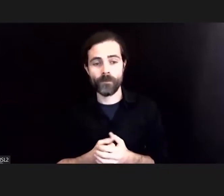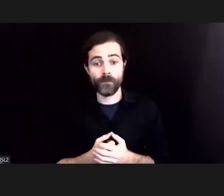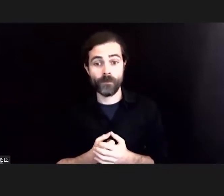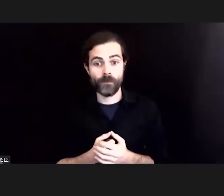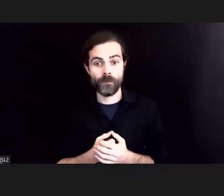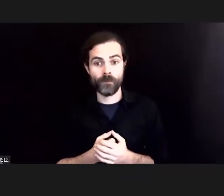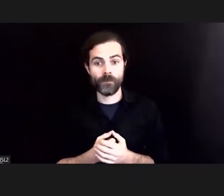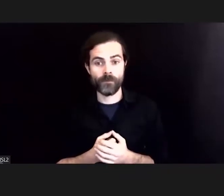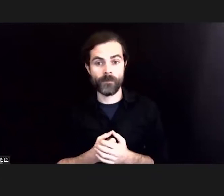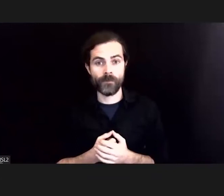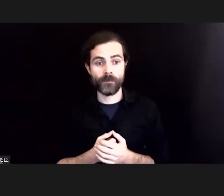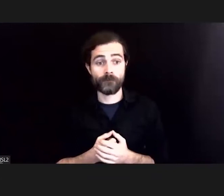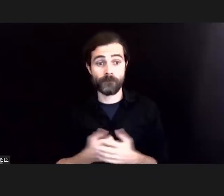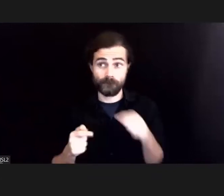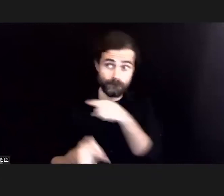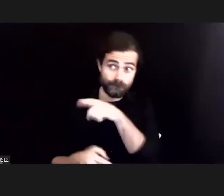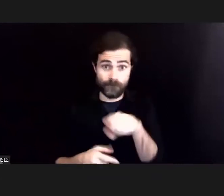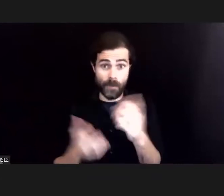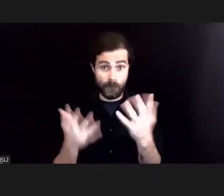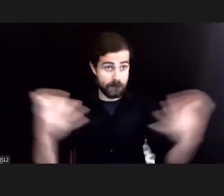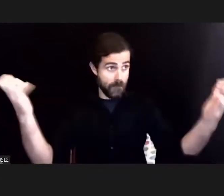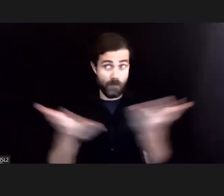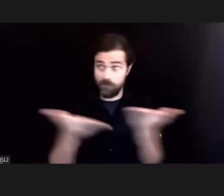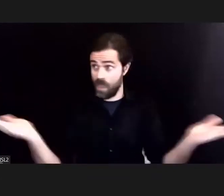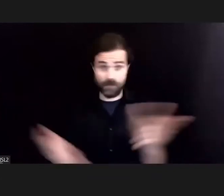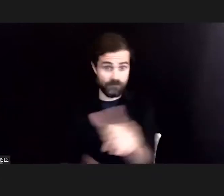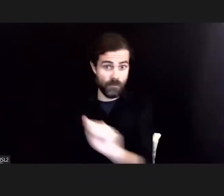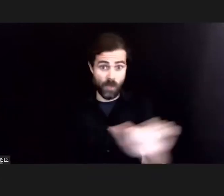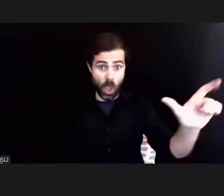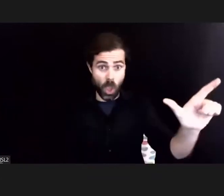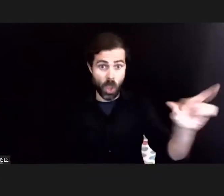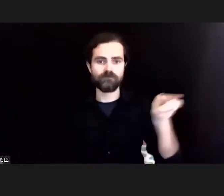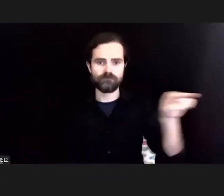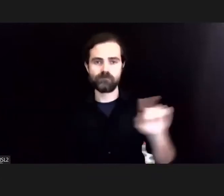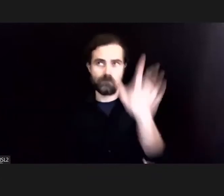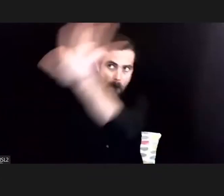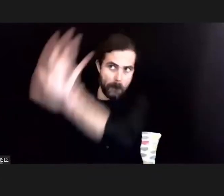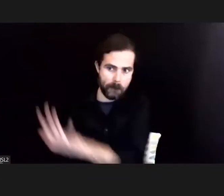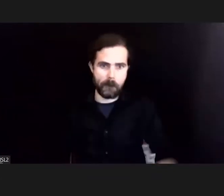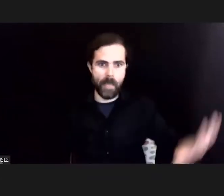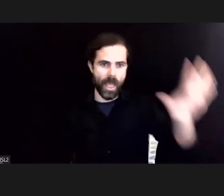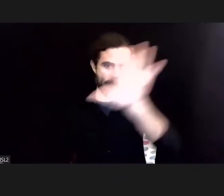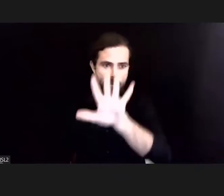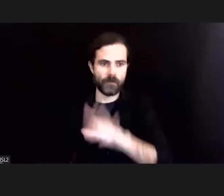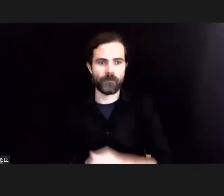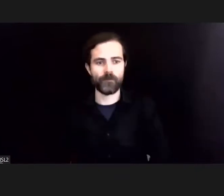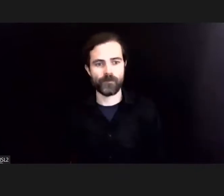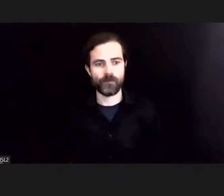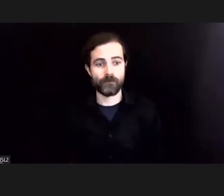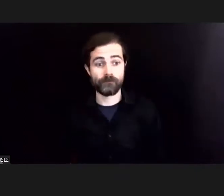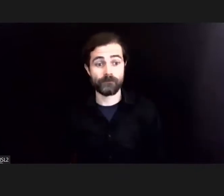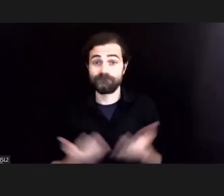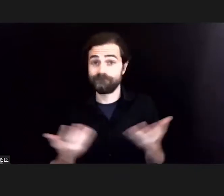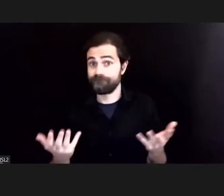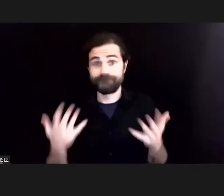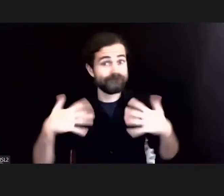So that is the public part of the map, and with that part we finish the presentation of the